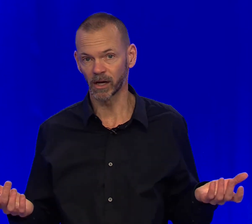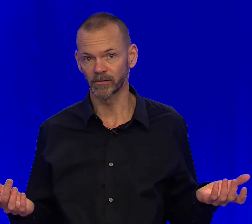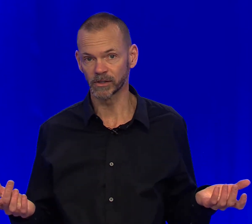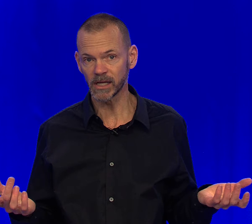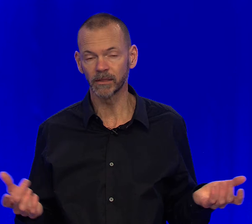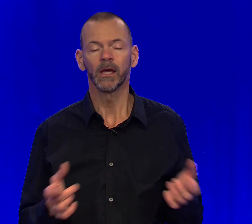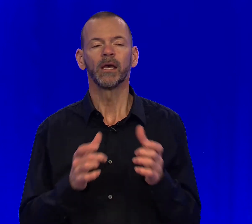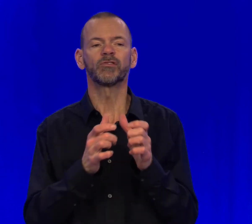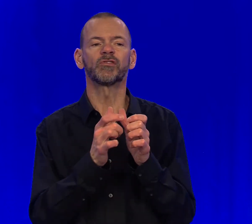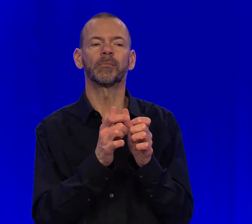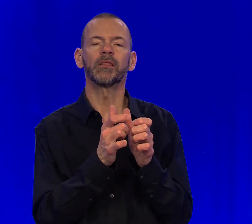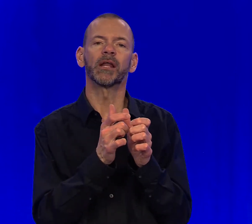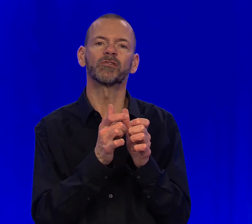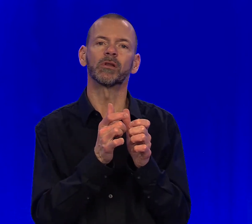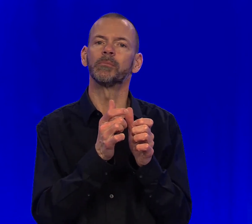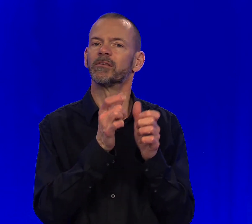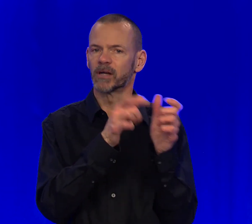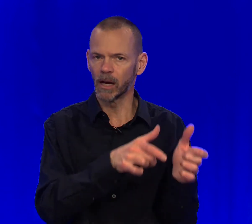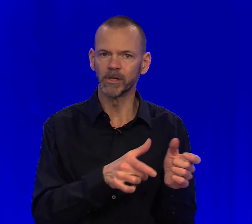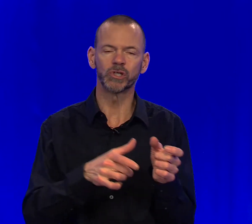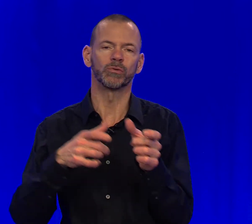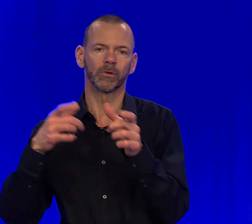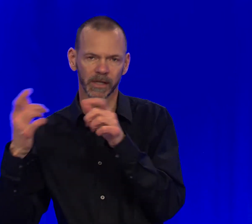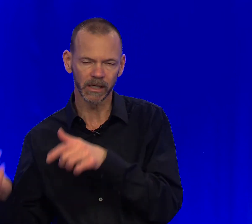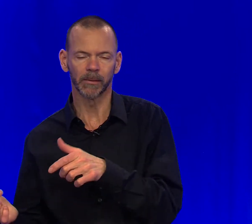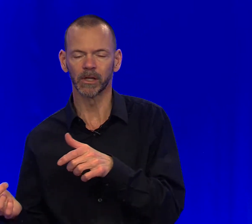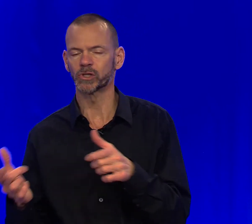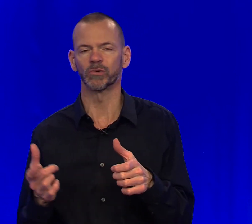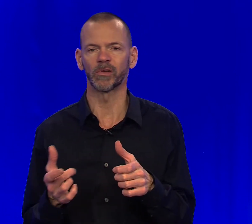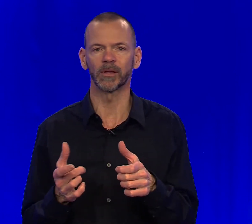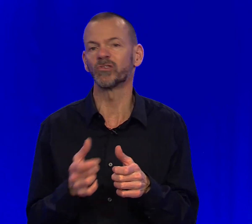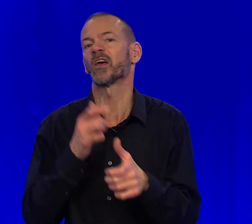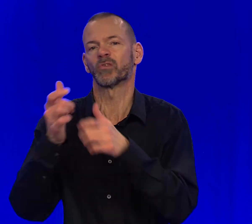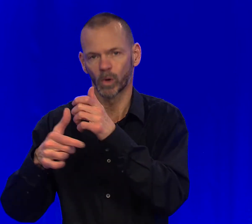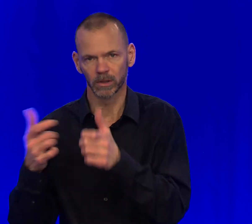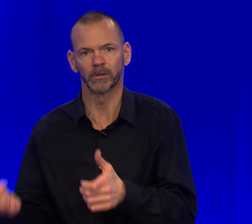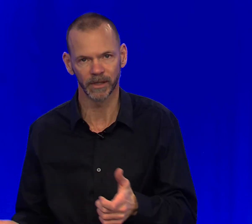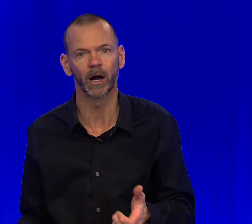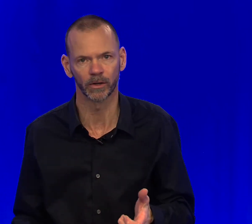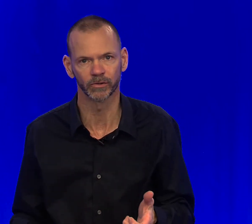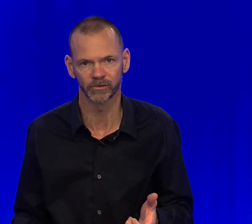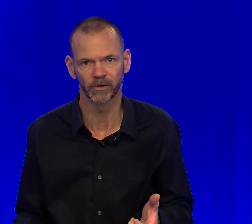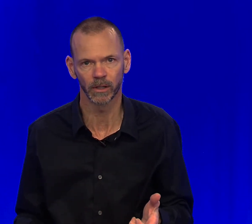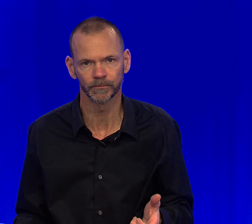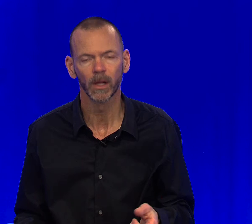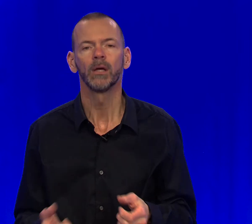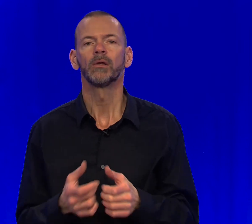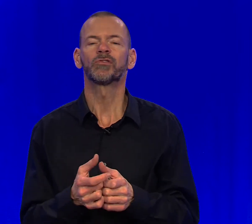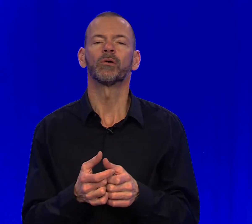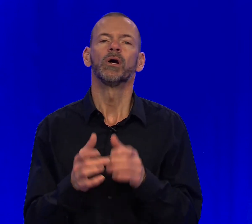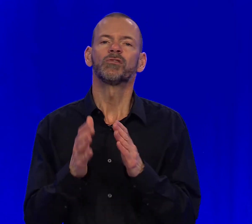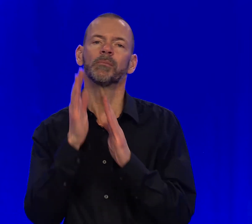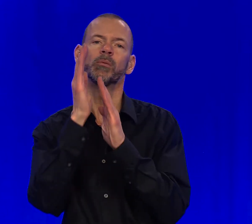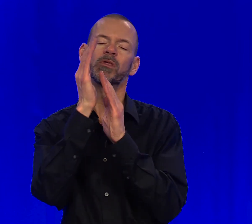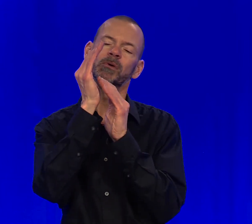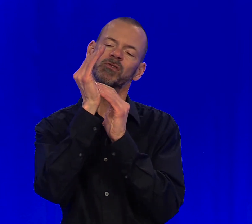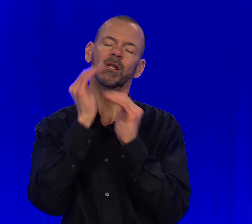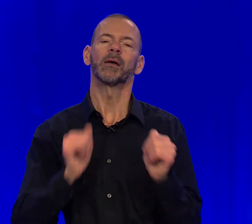of our teeth. It's just somebody that has a little bit of a gum issue or an enamel issue or something just has to work a little bit harder. Do you follow? So somebody with a misalignment